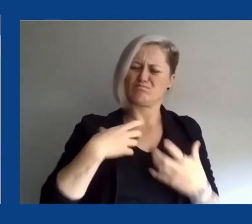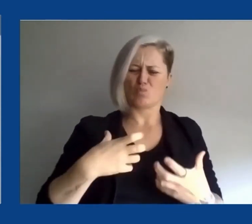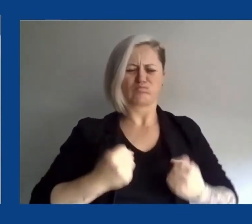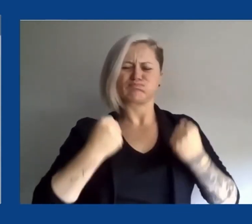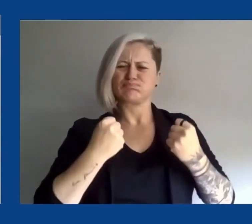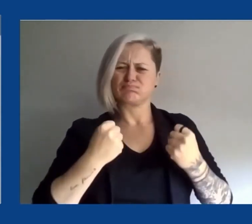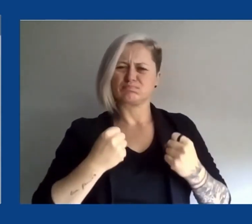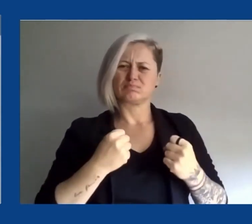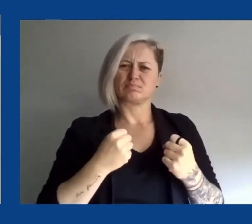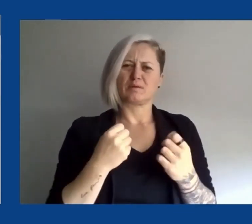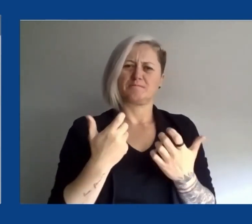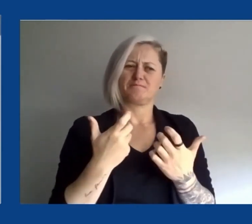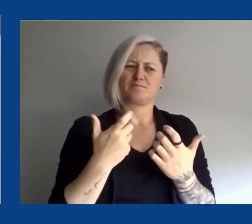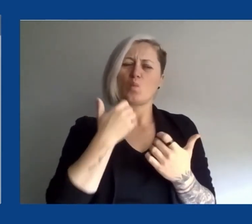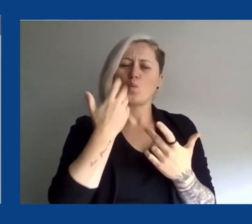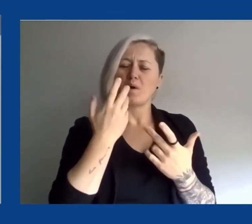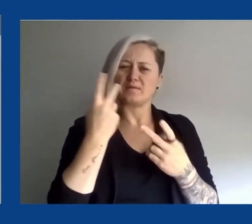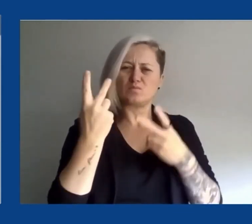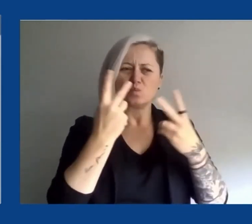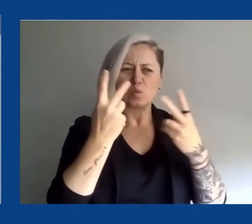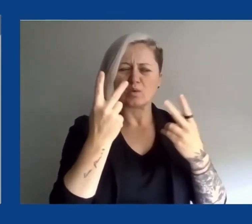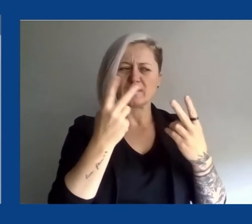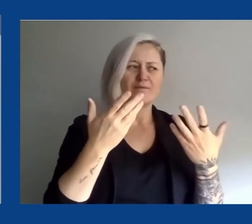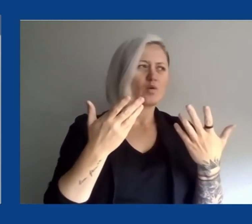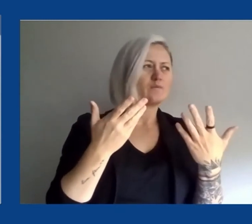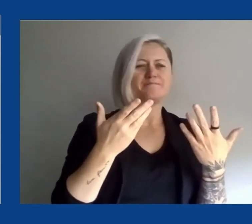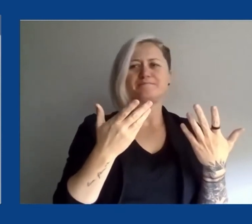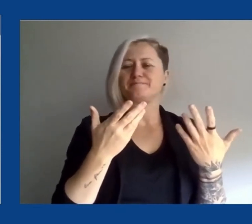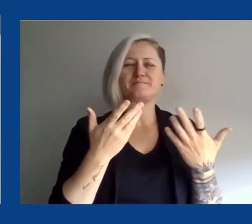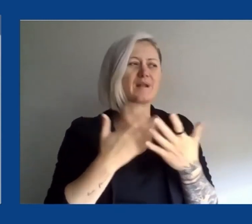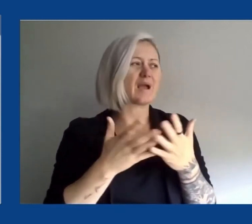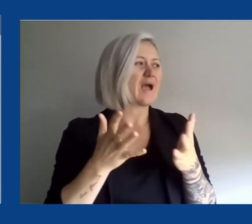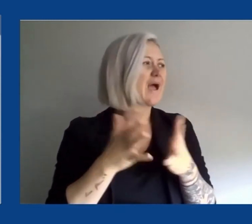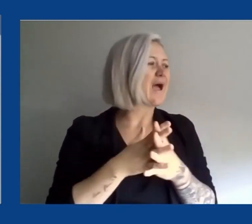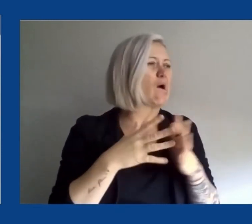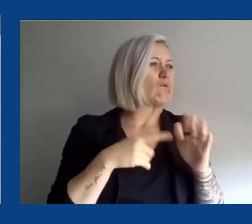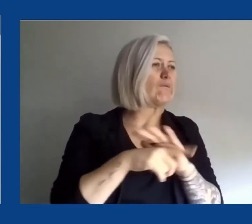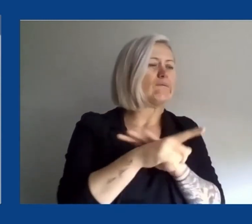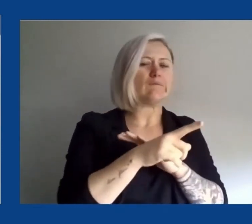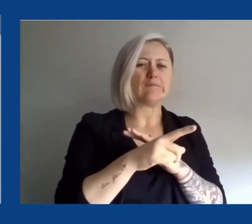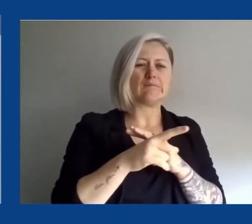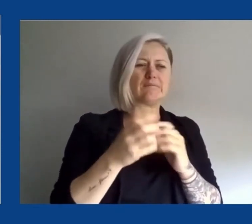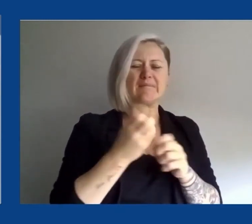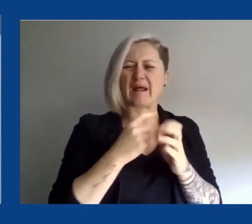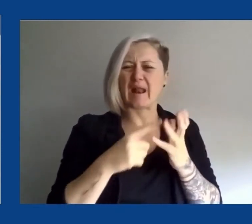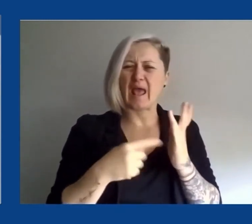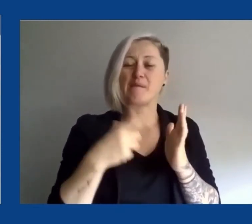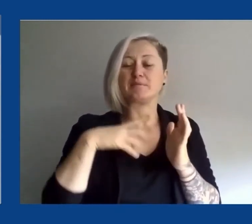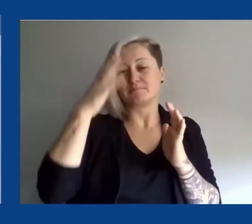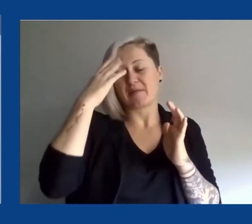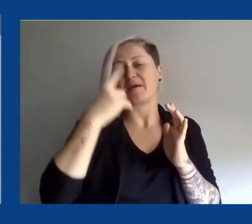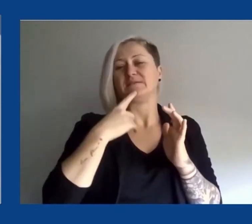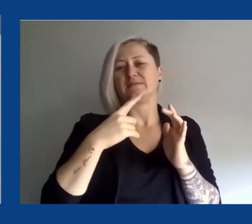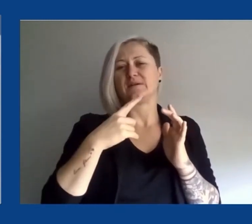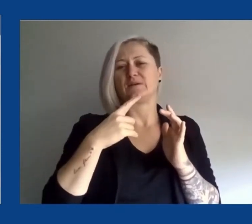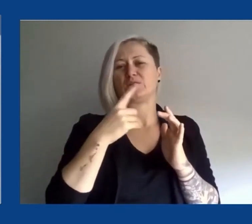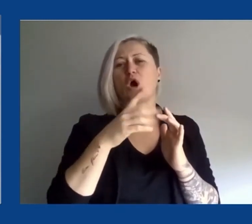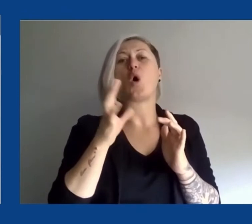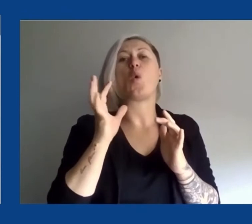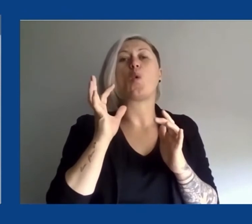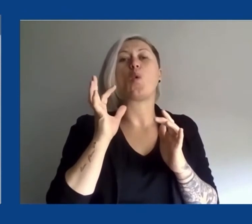and always looking for that avenue out, because my mother used to say, white people, their learning is